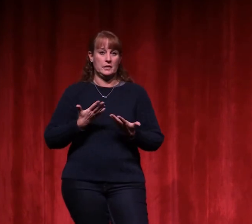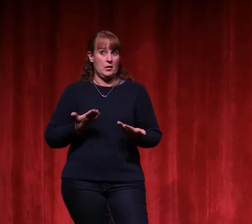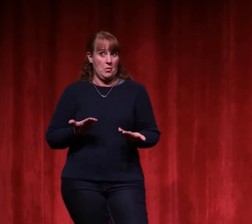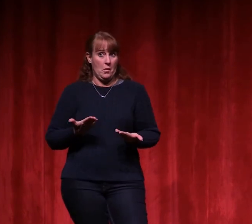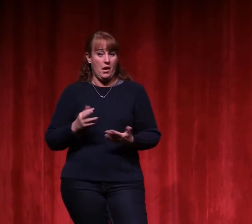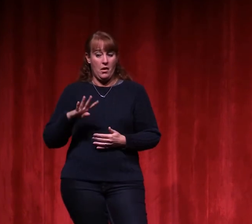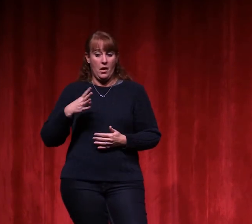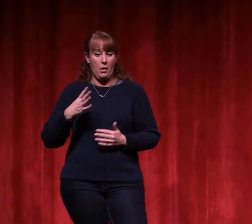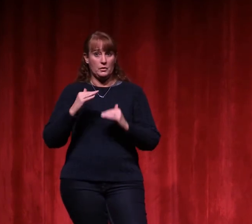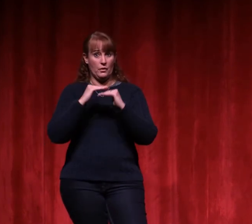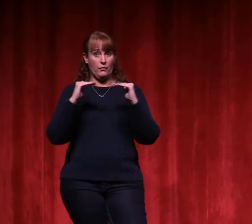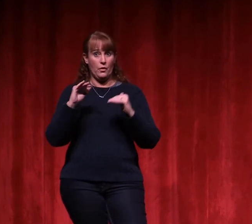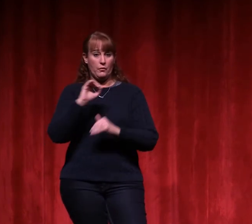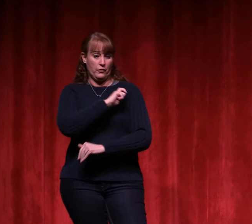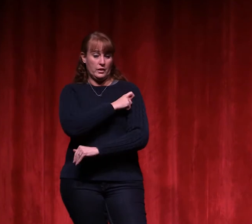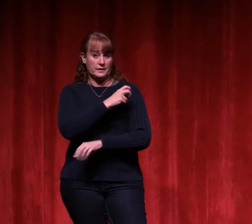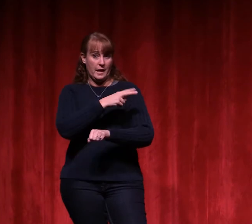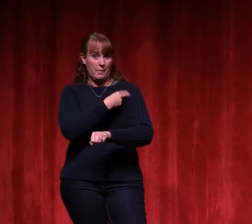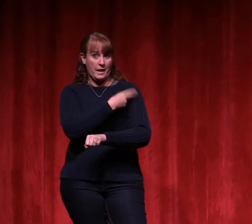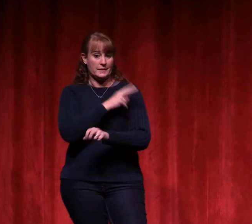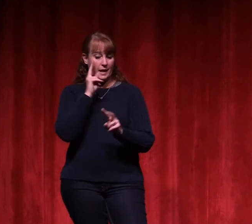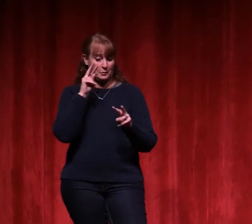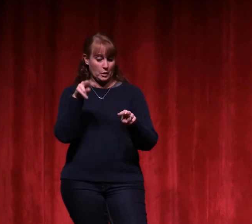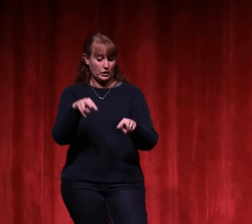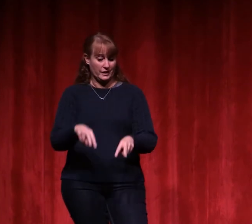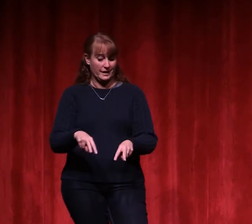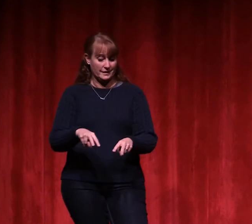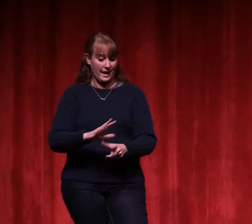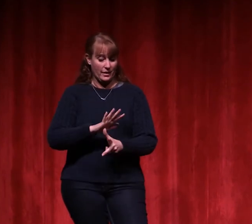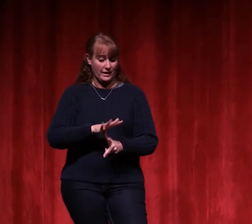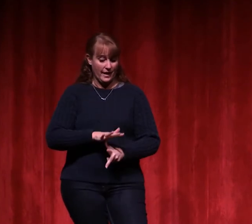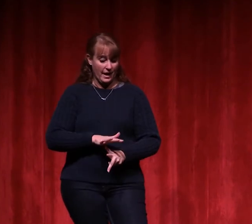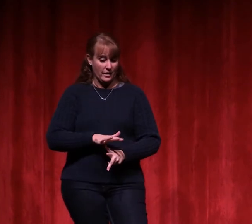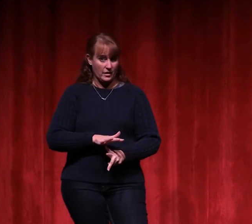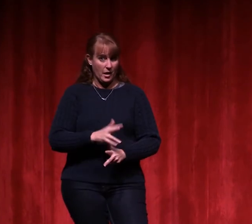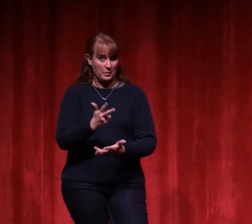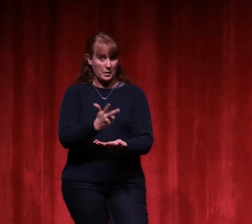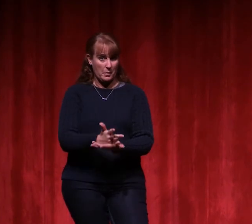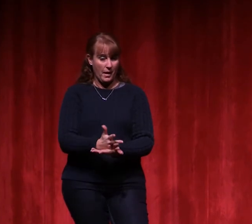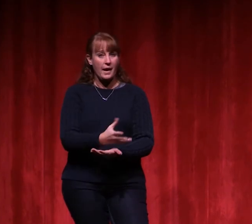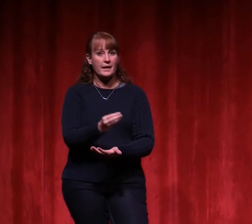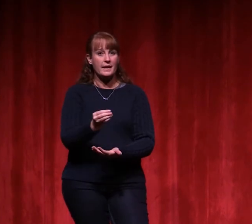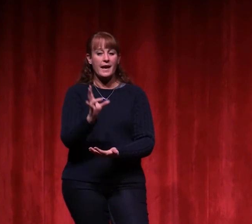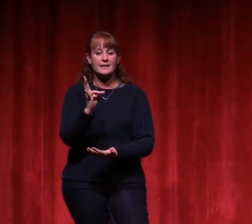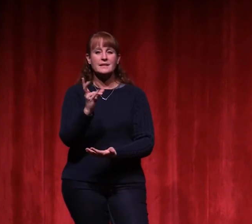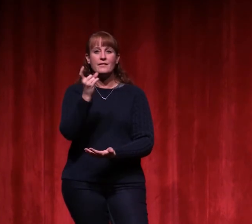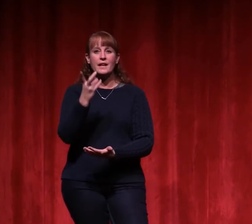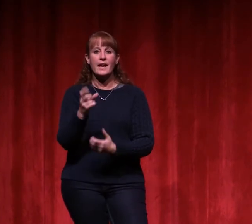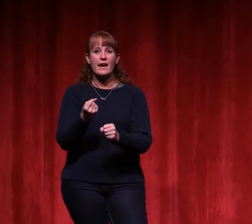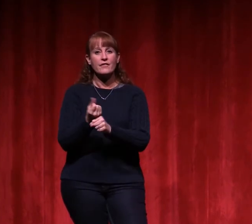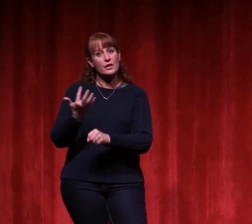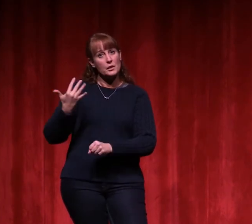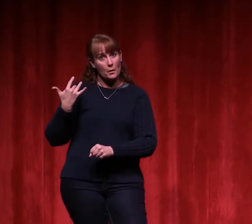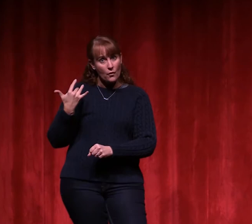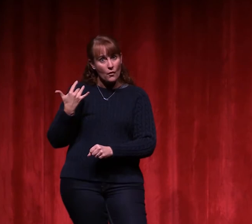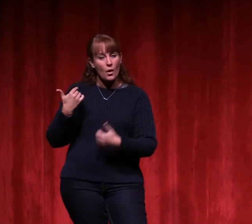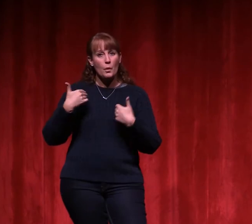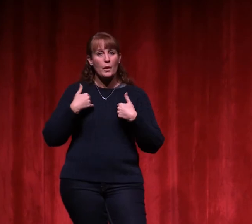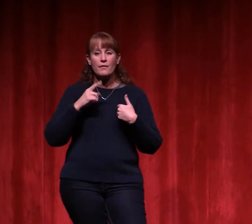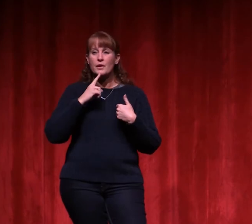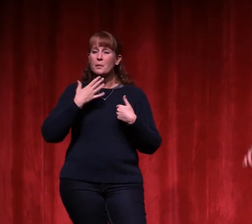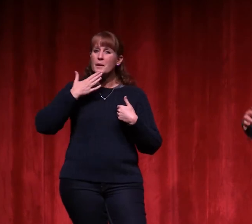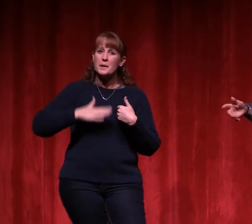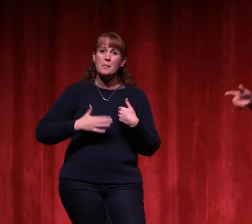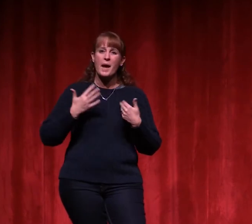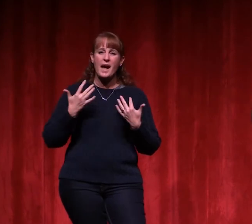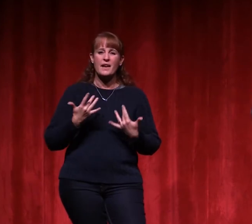was on the fourth floor of St. Pat's Hospital looking down at the helicopter pad, and 7.5 years ago, we were having a really